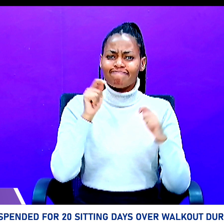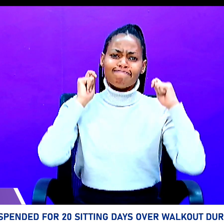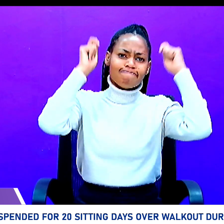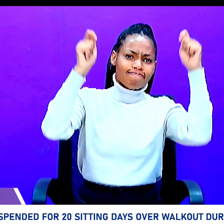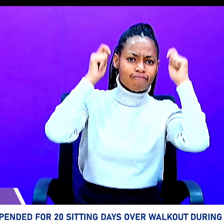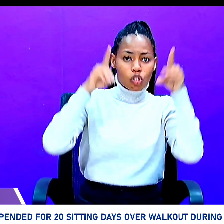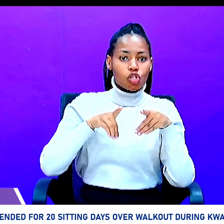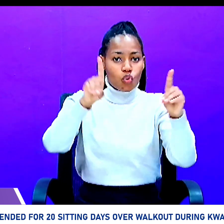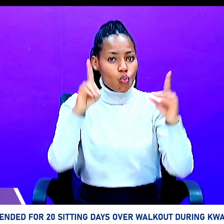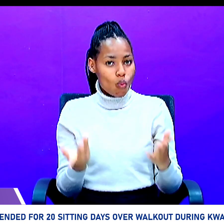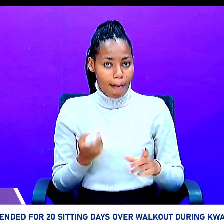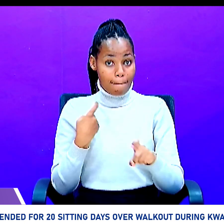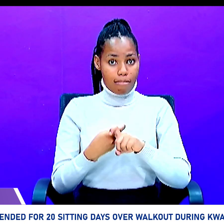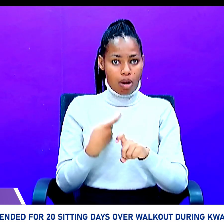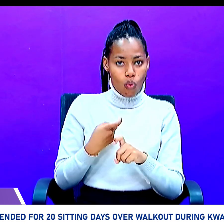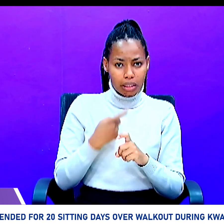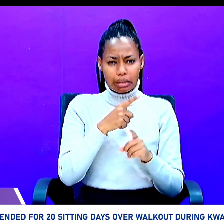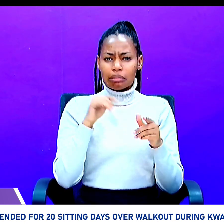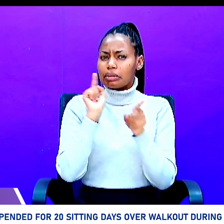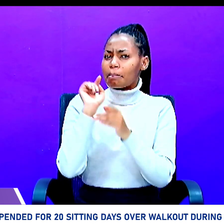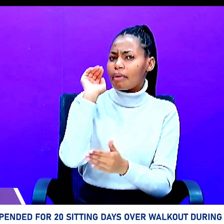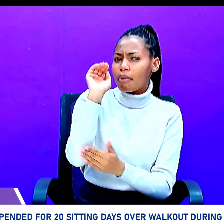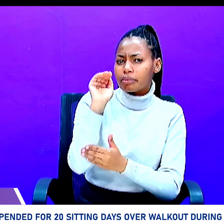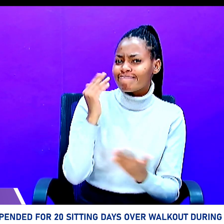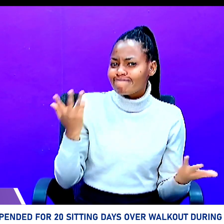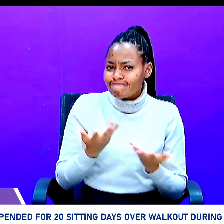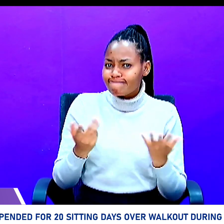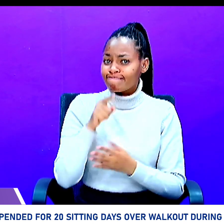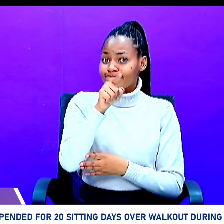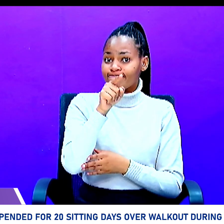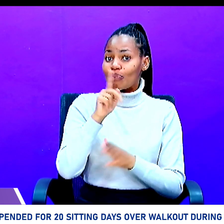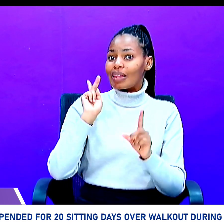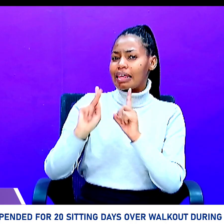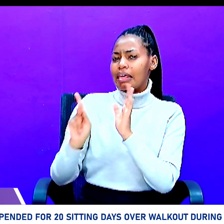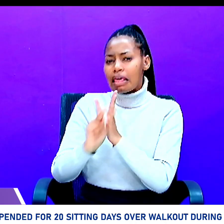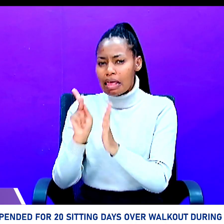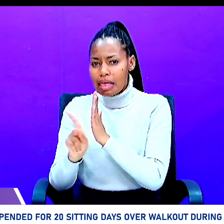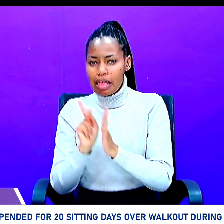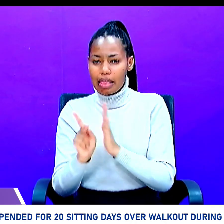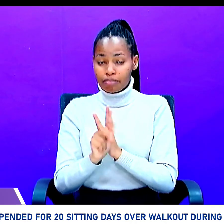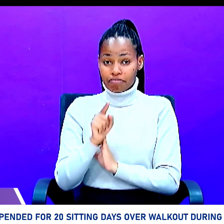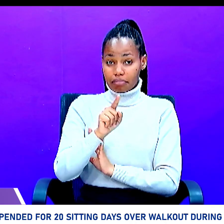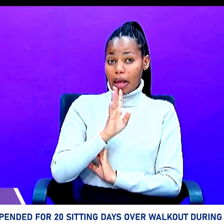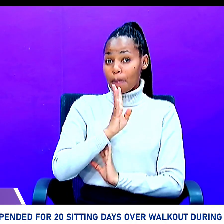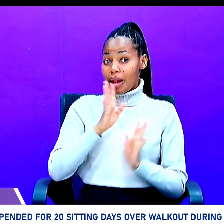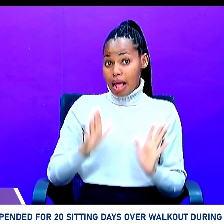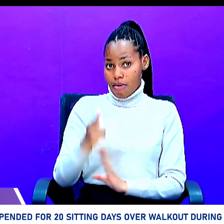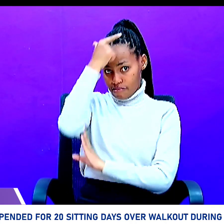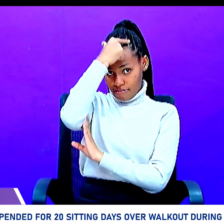after walking out in protest during a ministerial response on the Kware dam site killings. Speaker